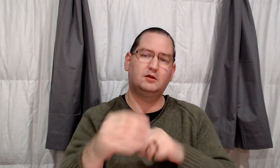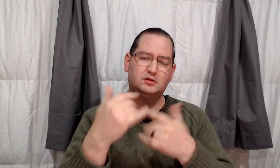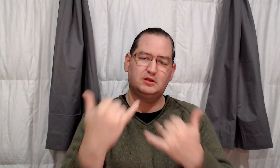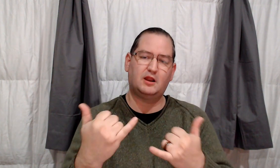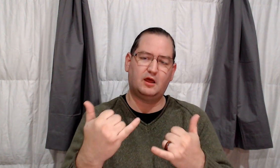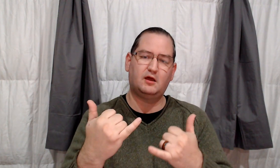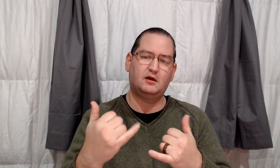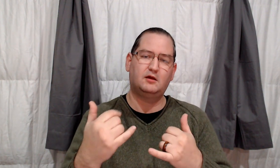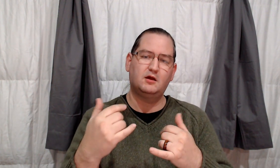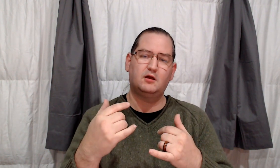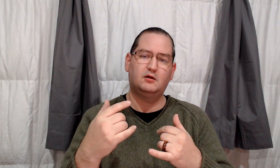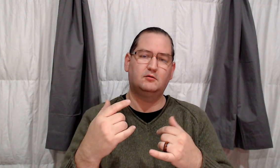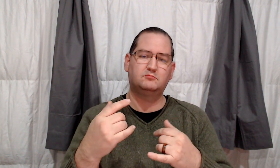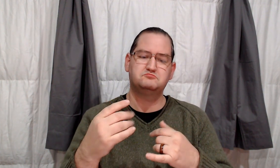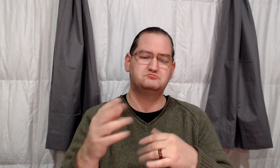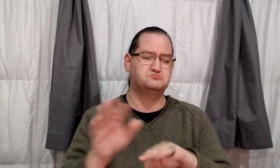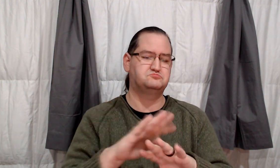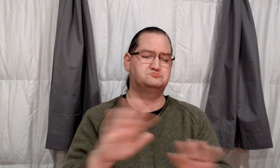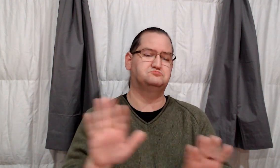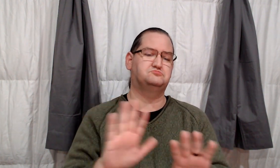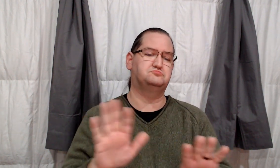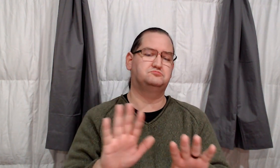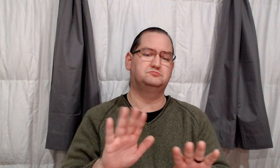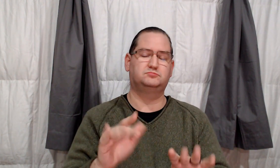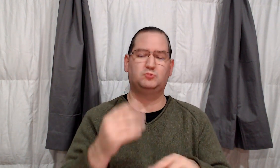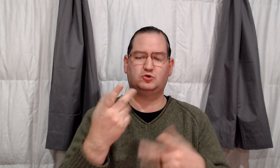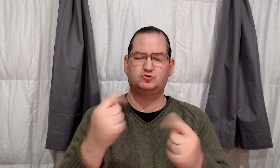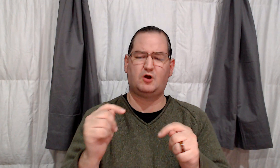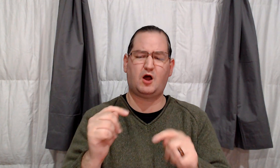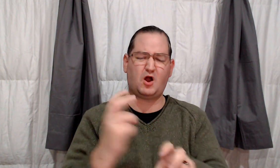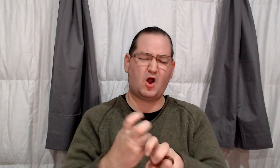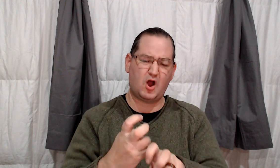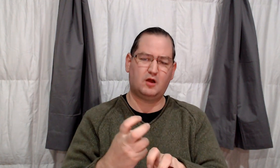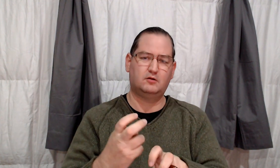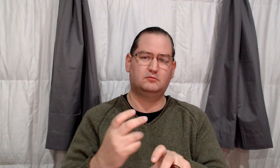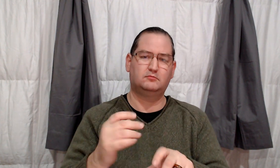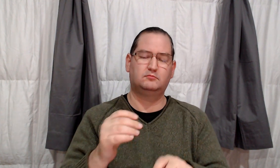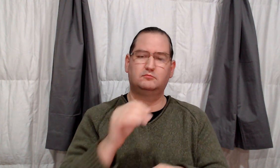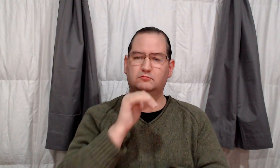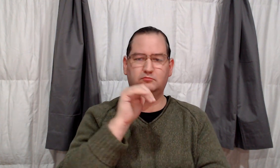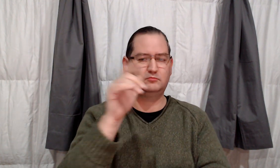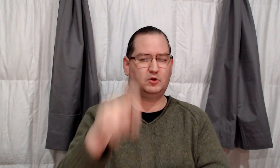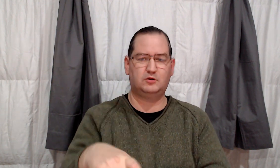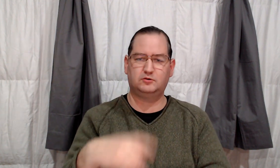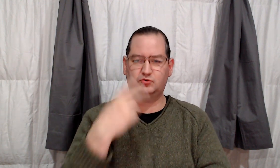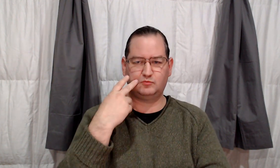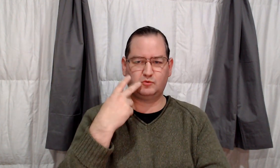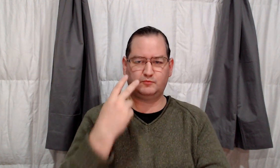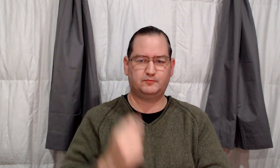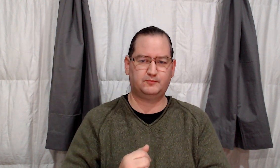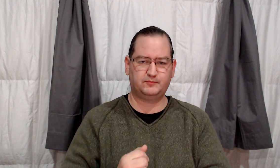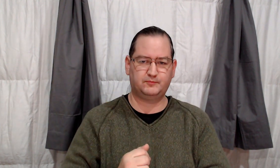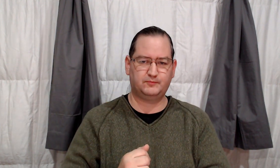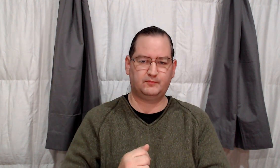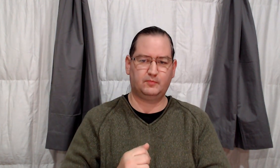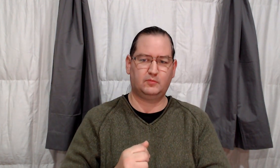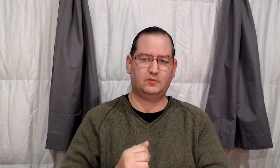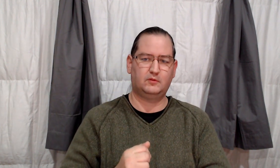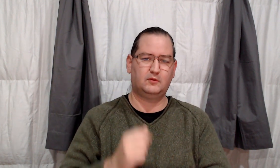cigarette again without noticing how unpleasant, how unattractive, and how stupid it